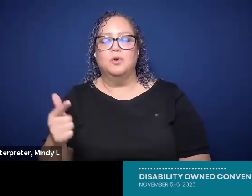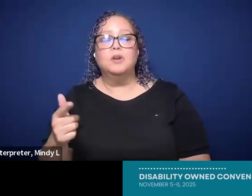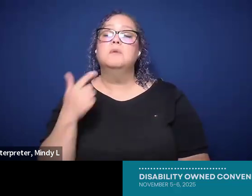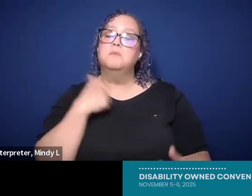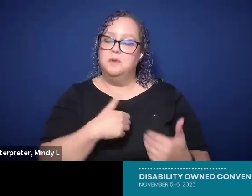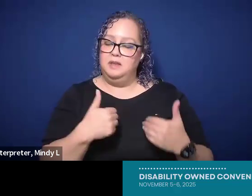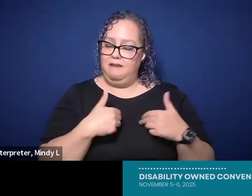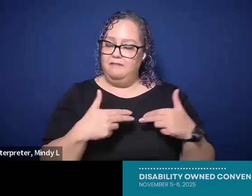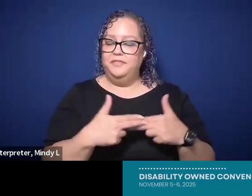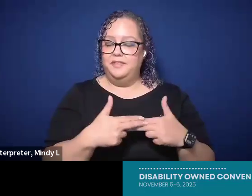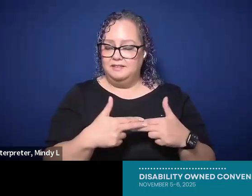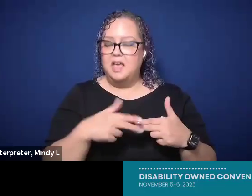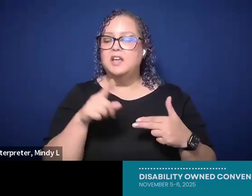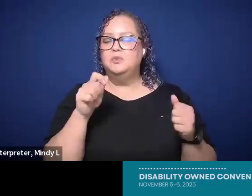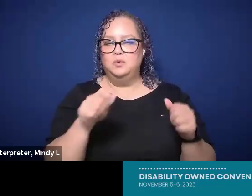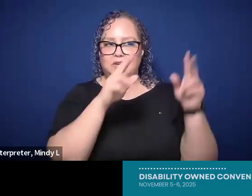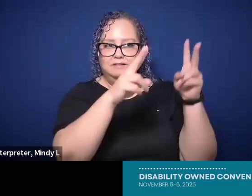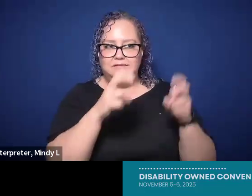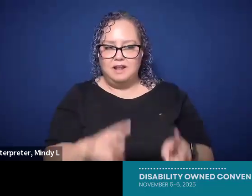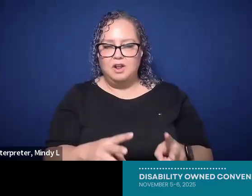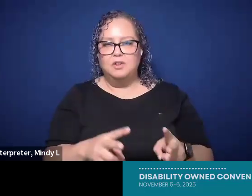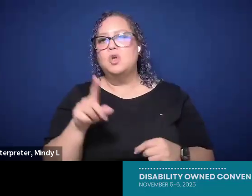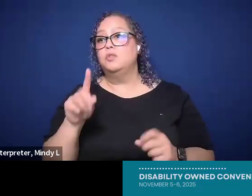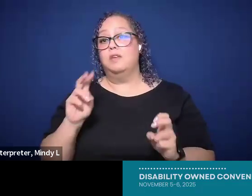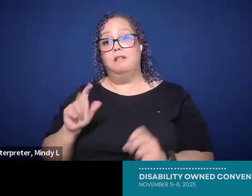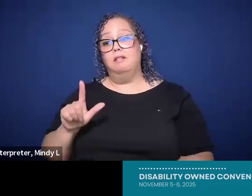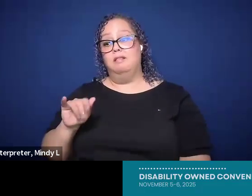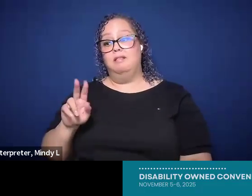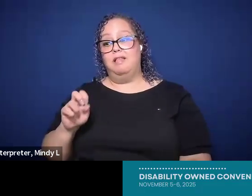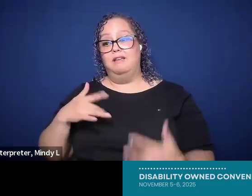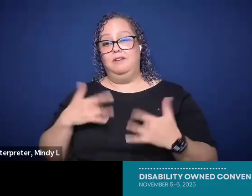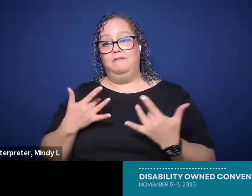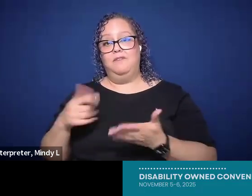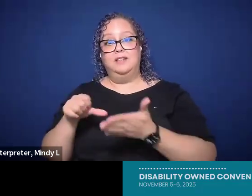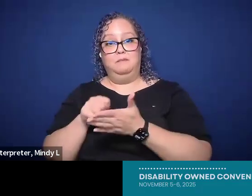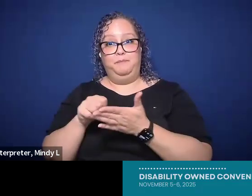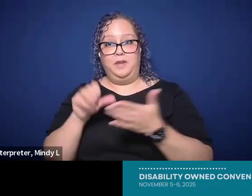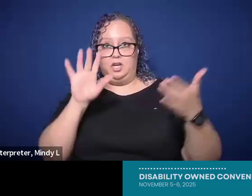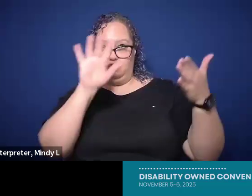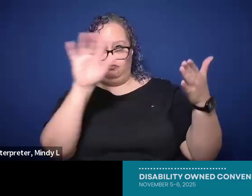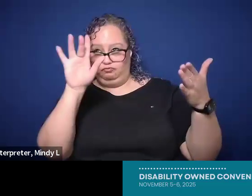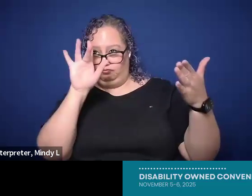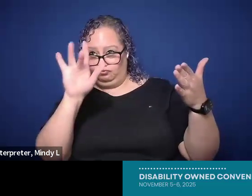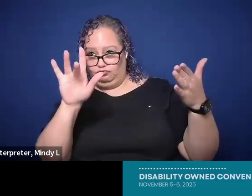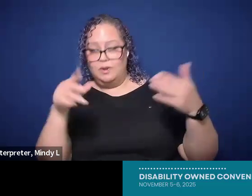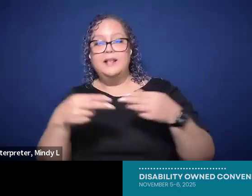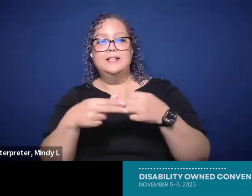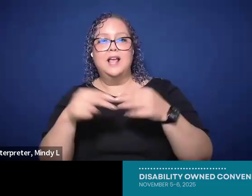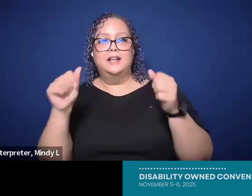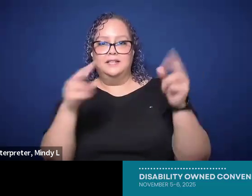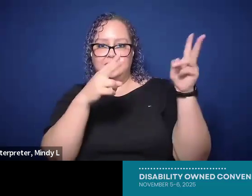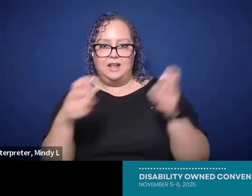by going to the live events page, which you use to come to this session, and under the description you'll see the slides that can be